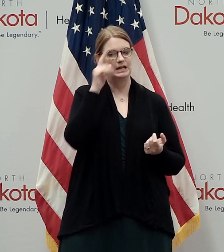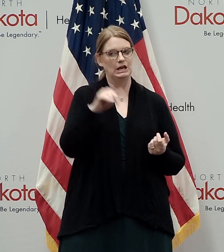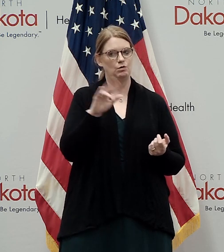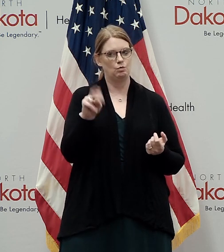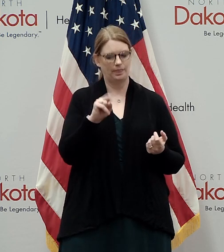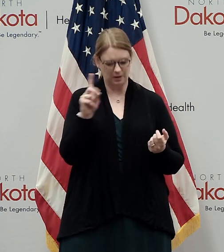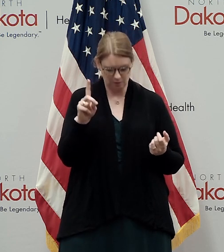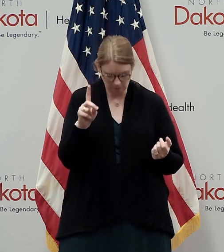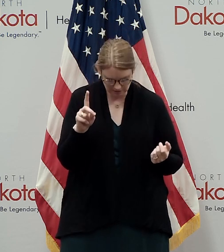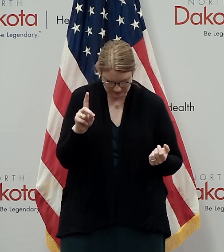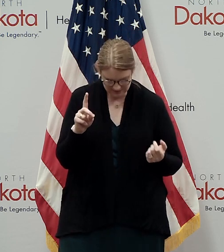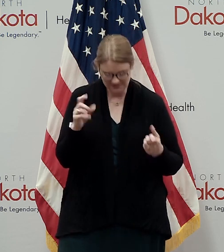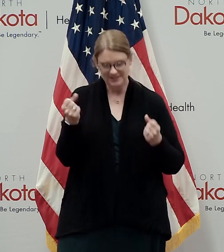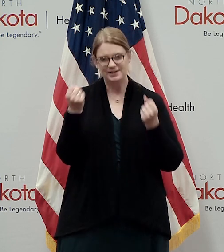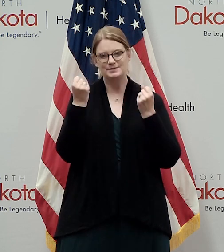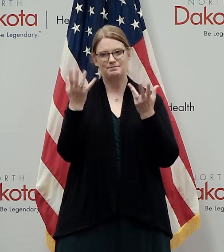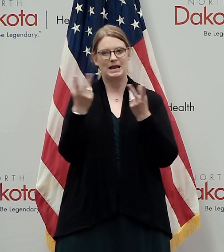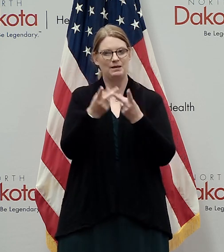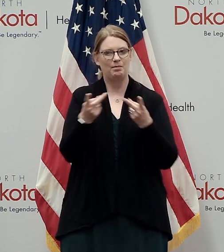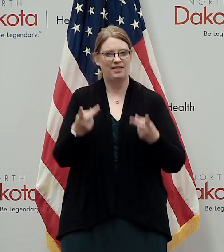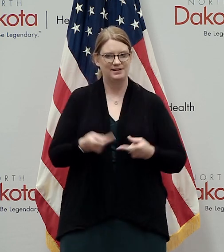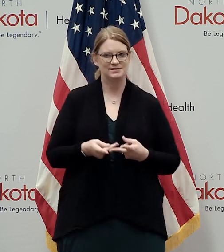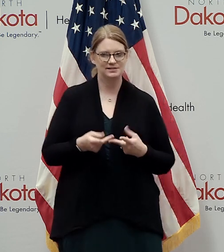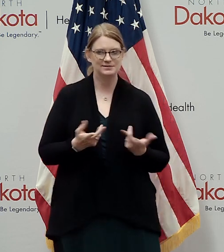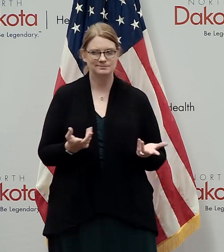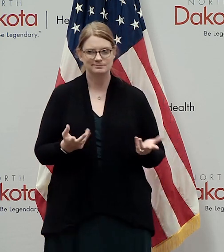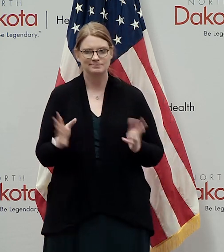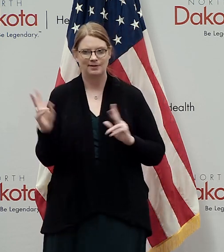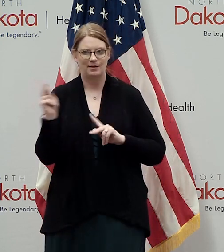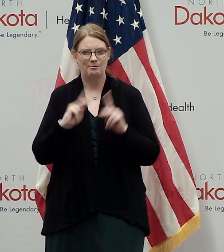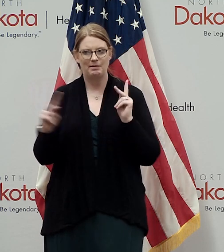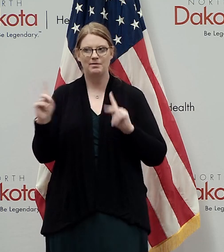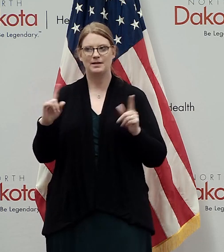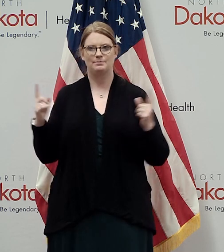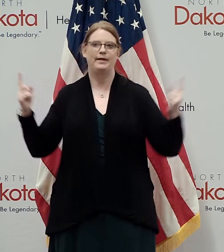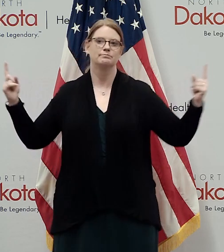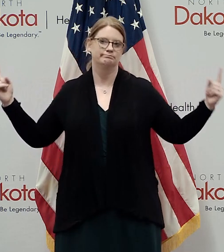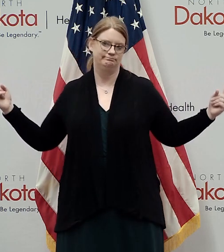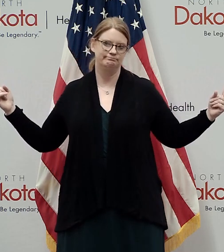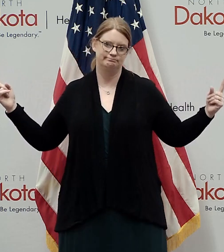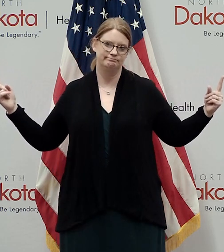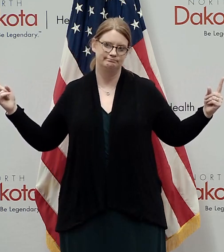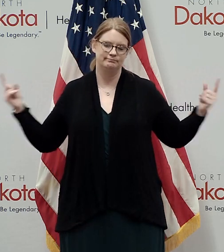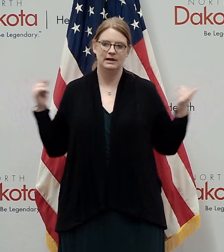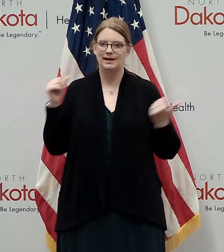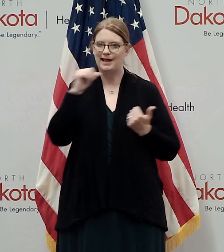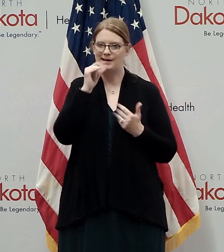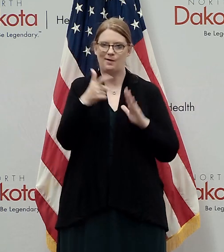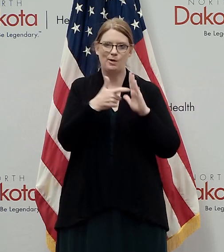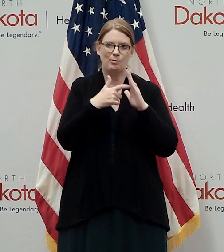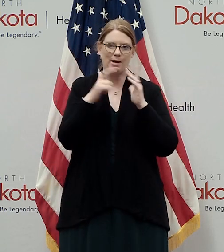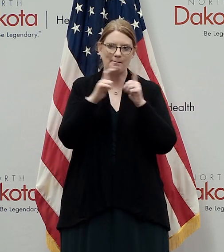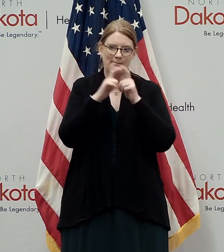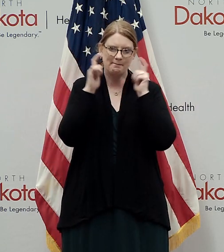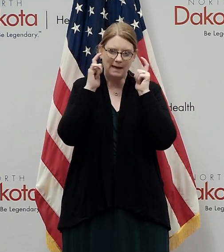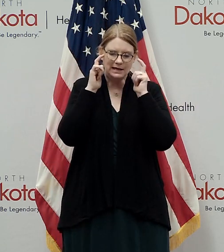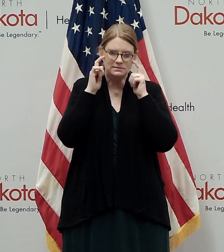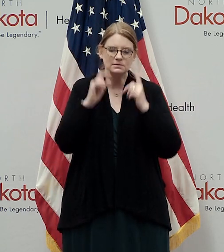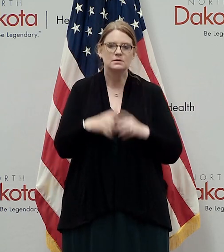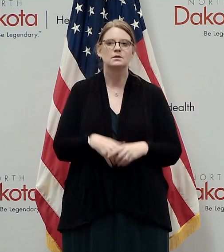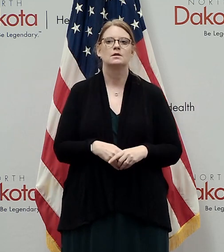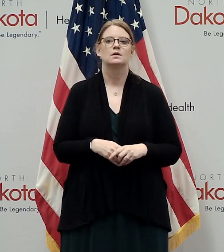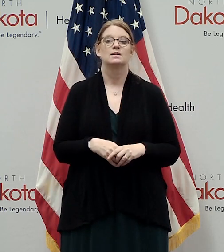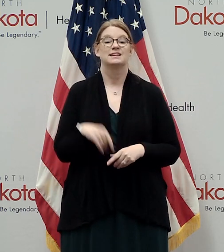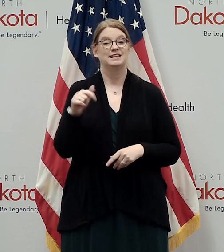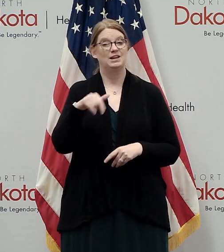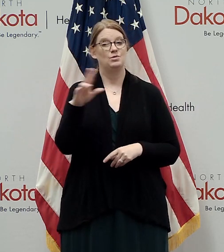Dakota, there's lots of places where a person can be more than 6 feet away from everybody else and not require a mask. And so I think in a